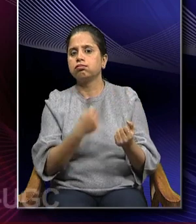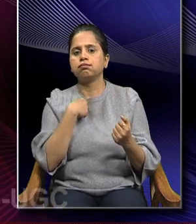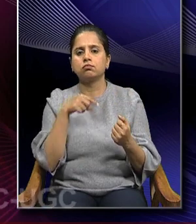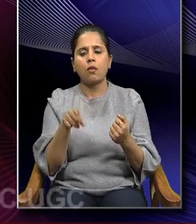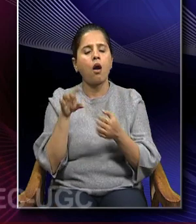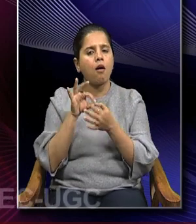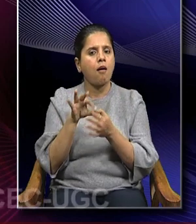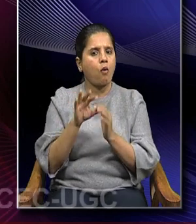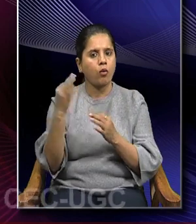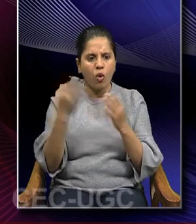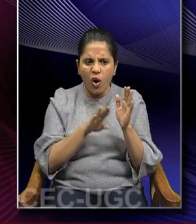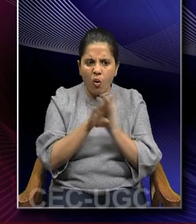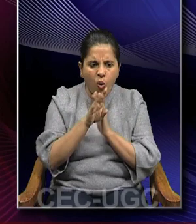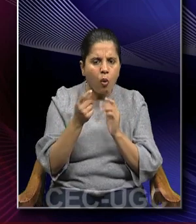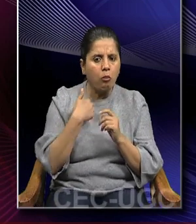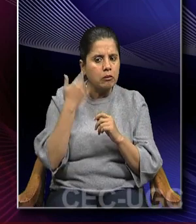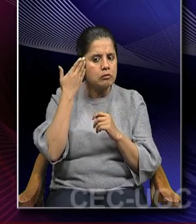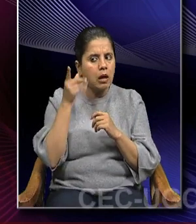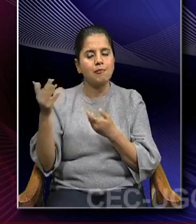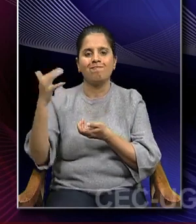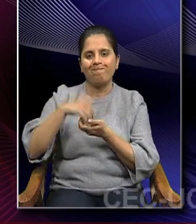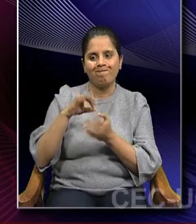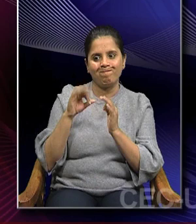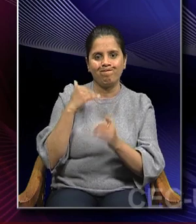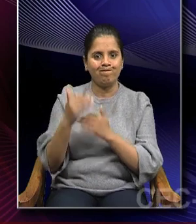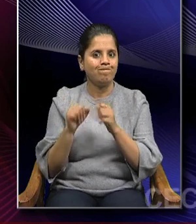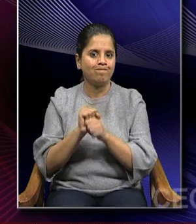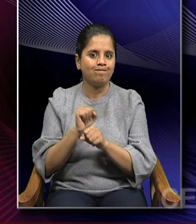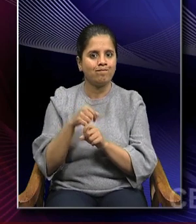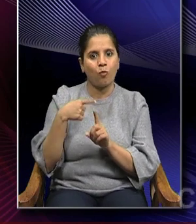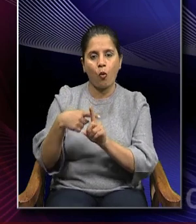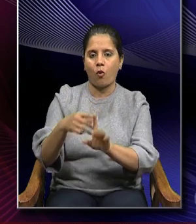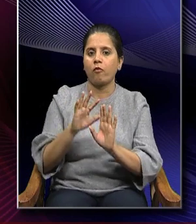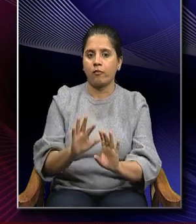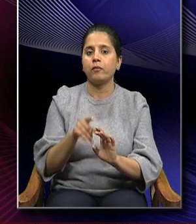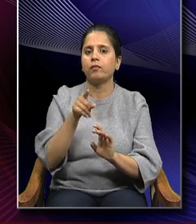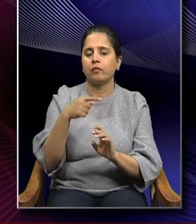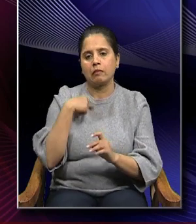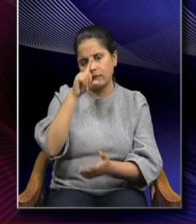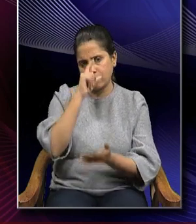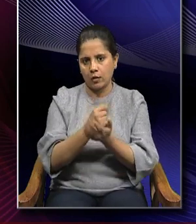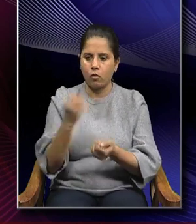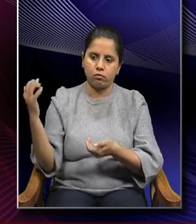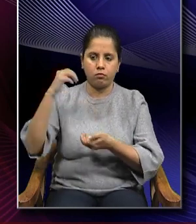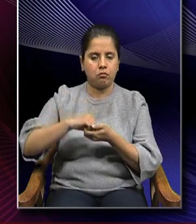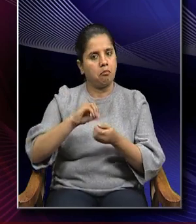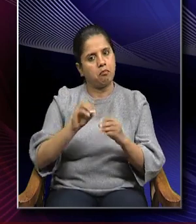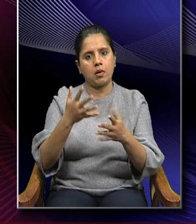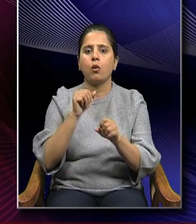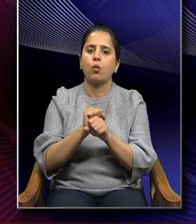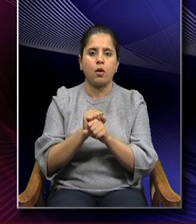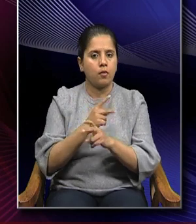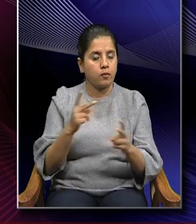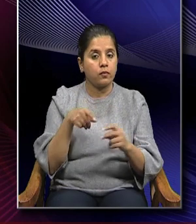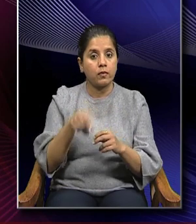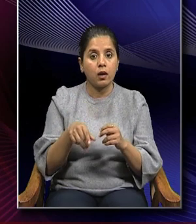sync with the latest developments in the market. You have decided to go for having a collaborative venture. So, the